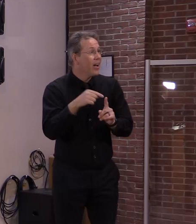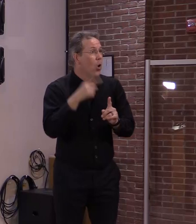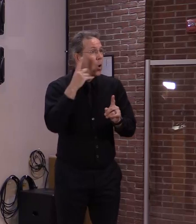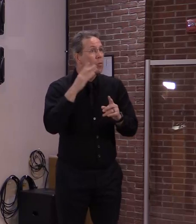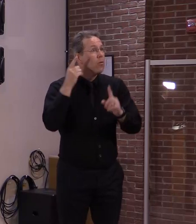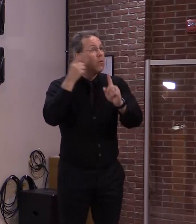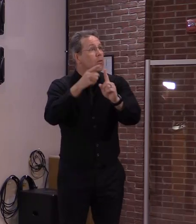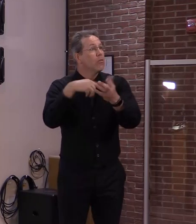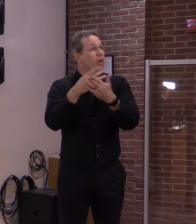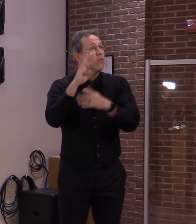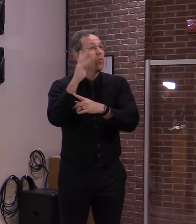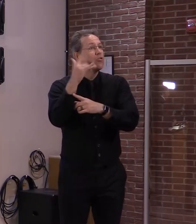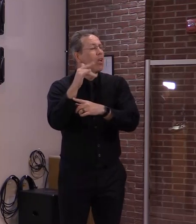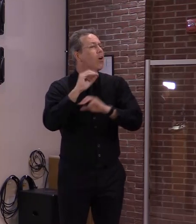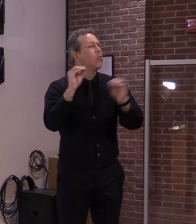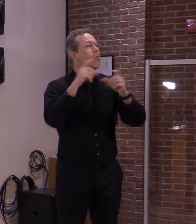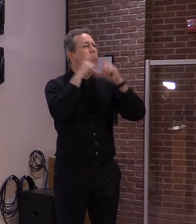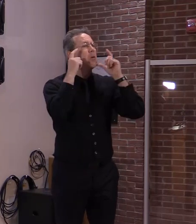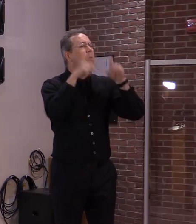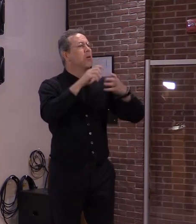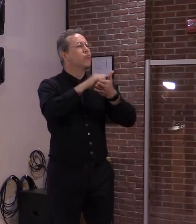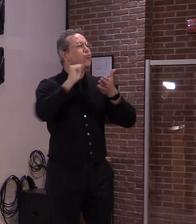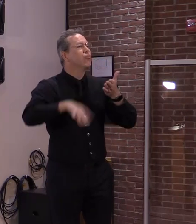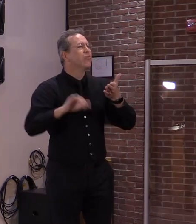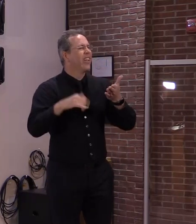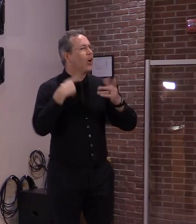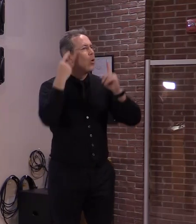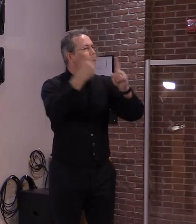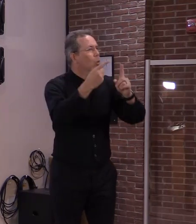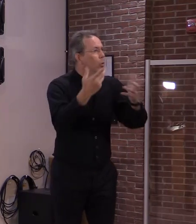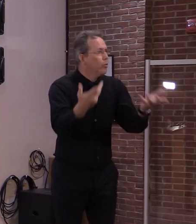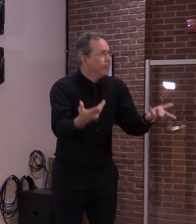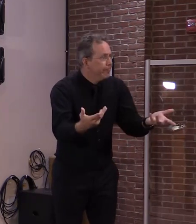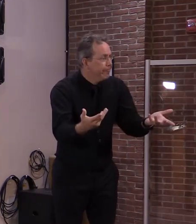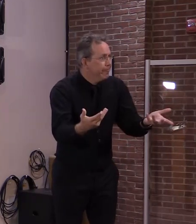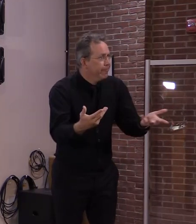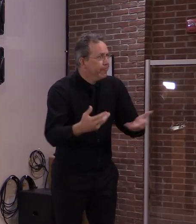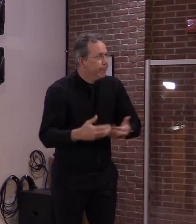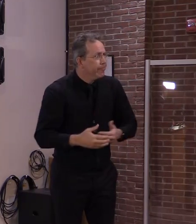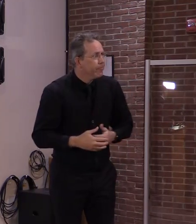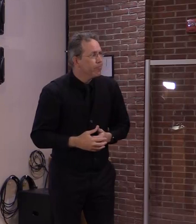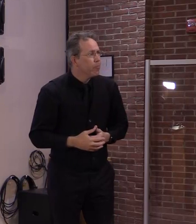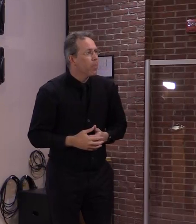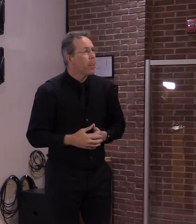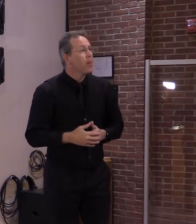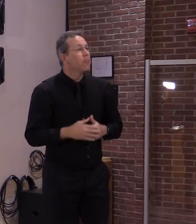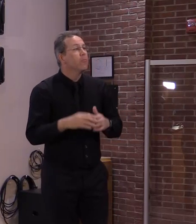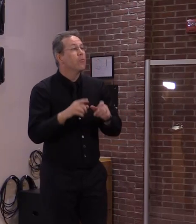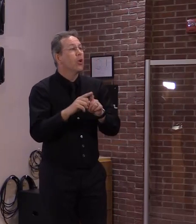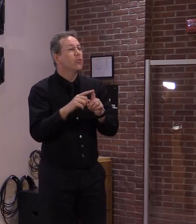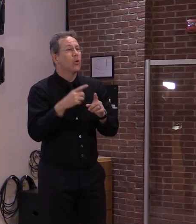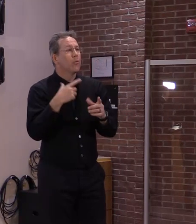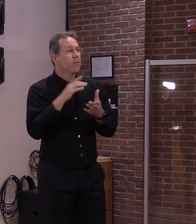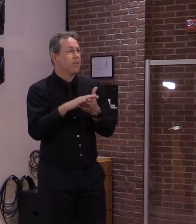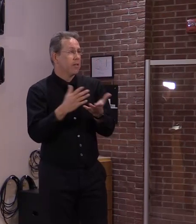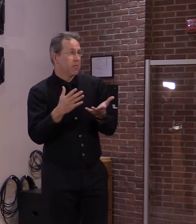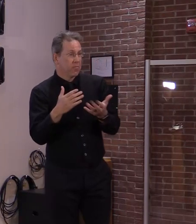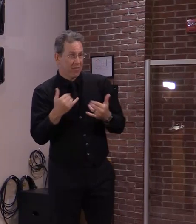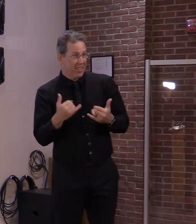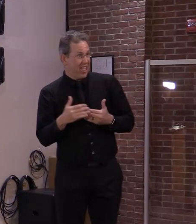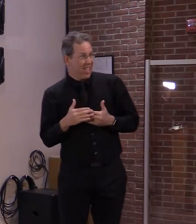time. As I answered earlier, I also believe that sometime between now and then,